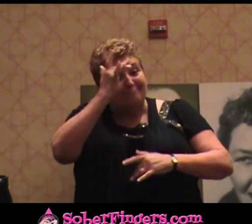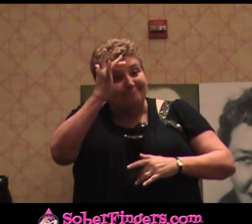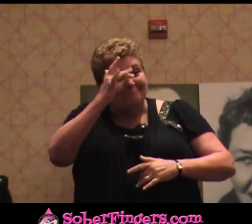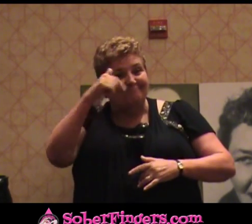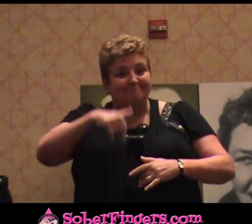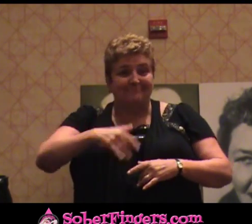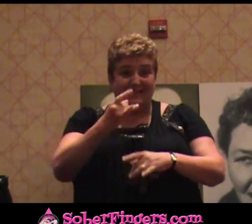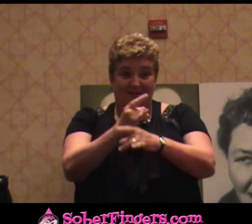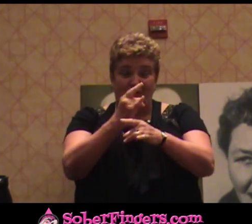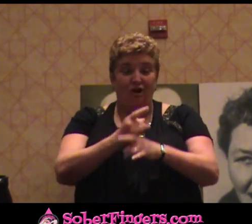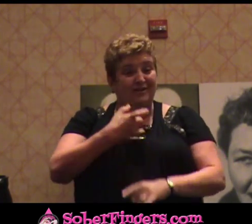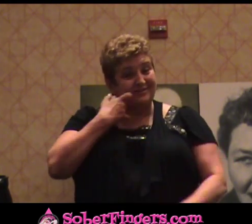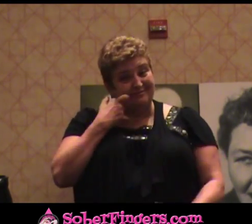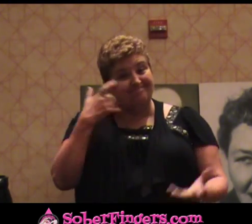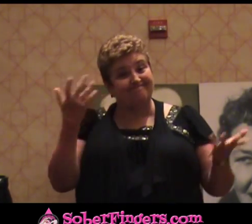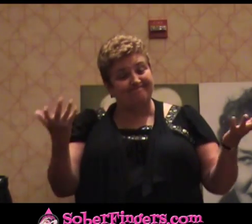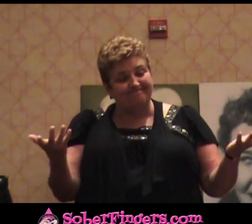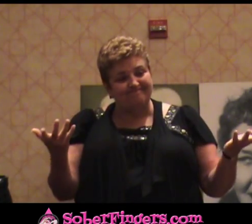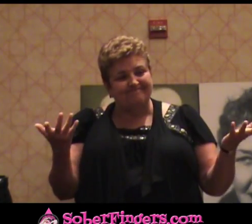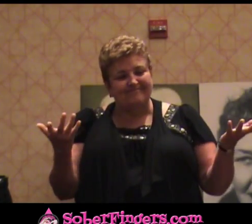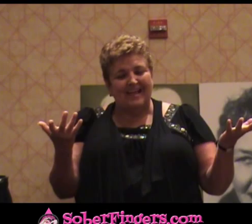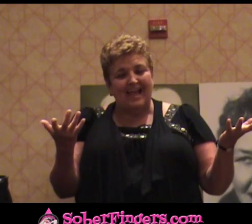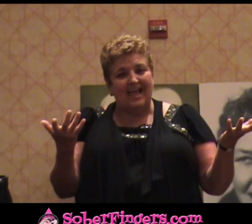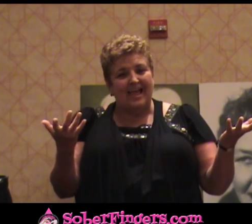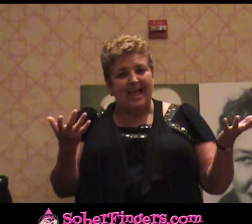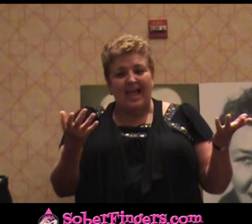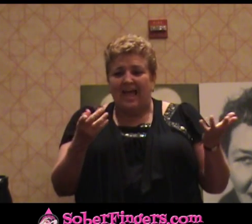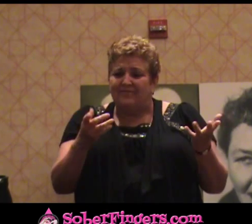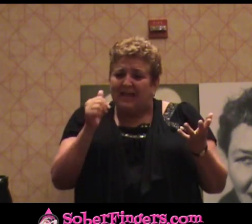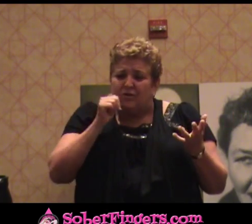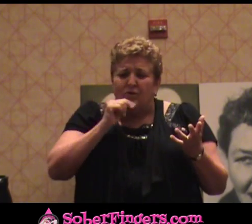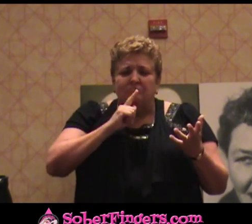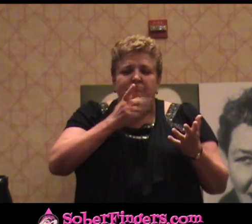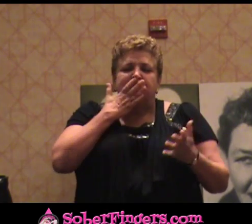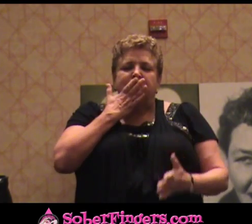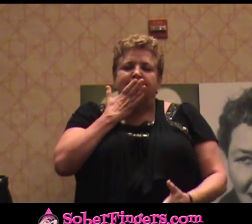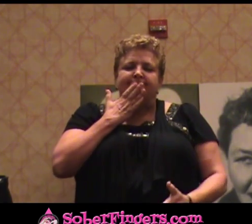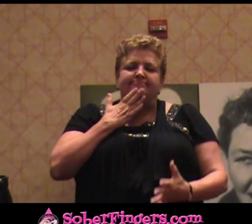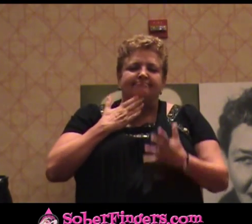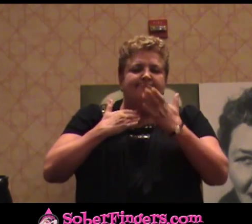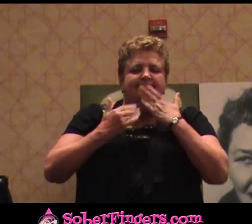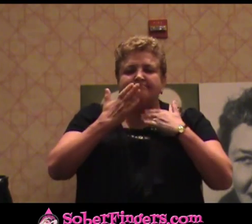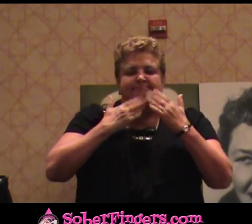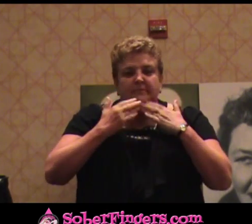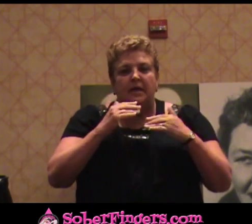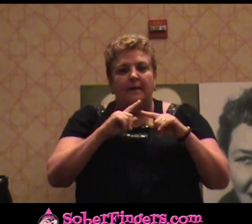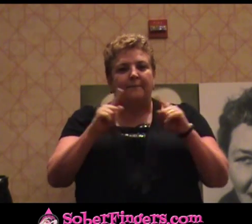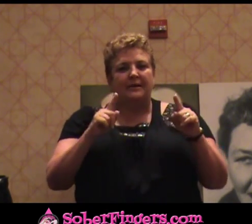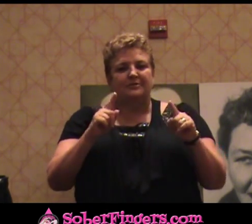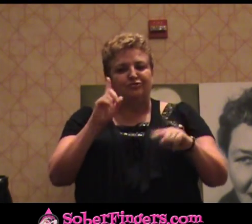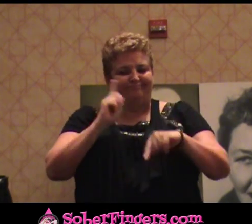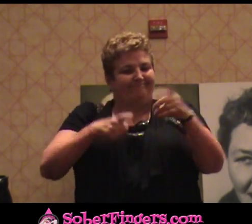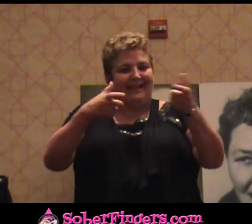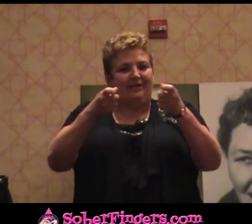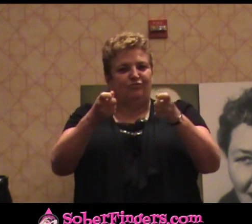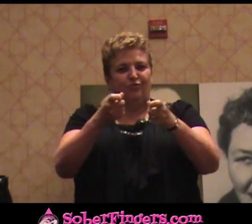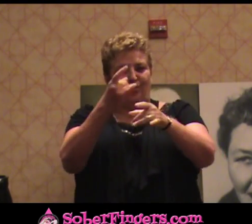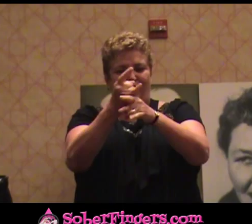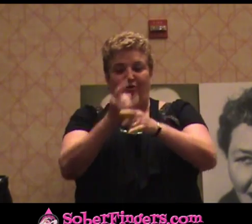And as much as she's kind and she's gentle and she's loving, she is powerless over alcohol, and her life is unmanageable. And so I